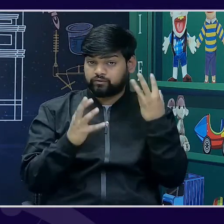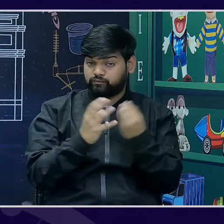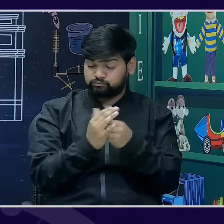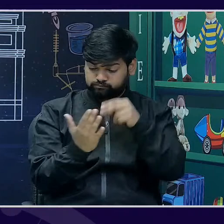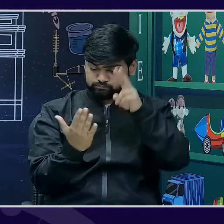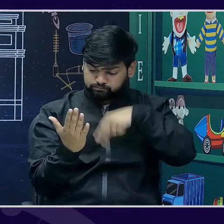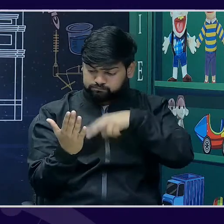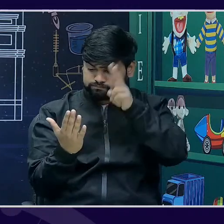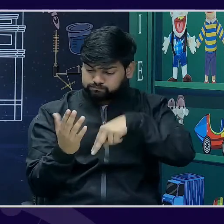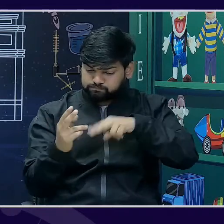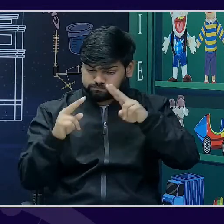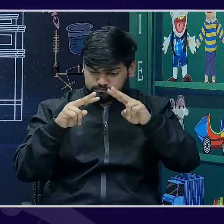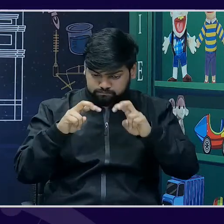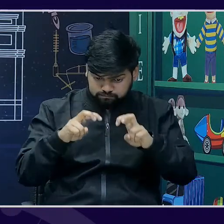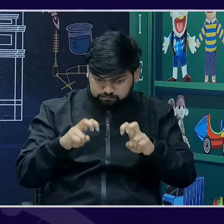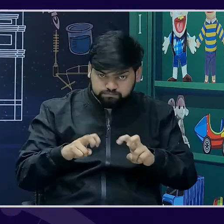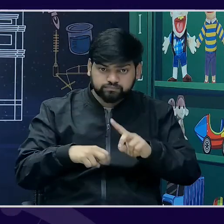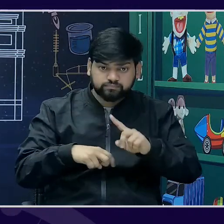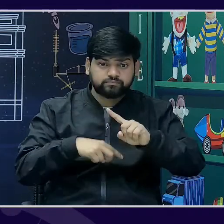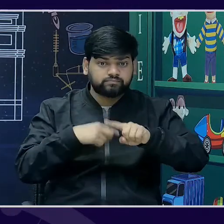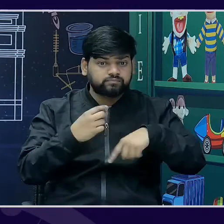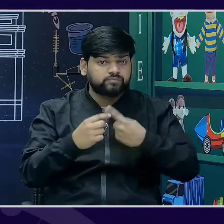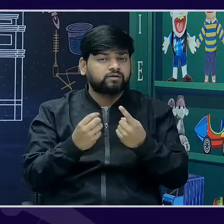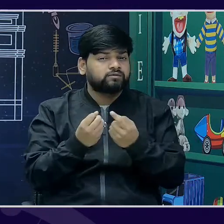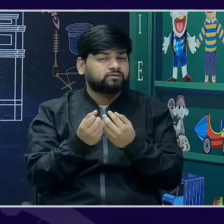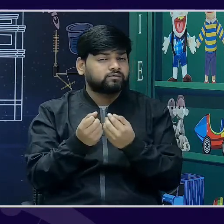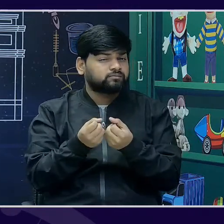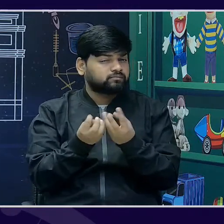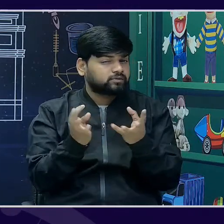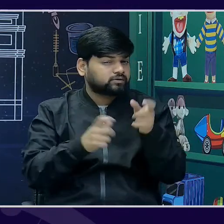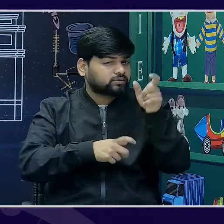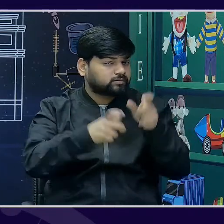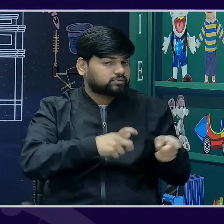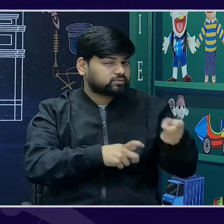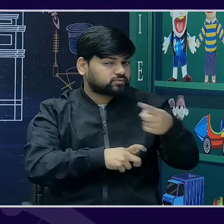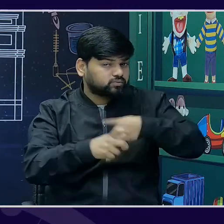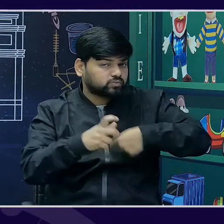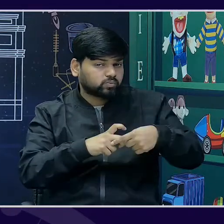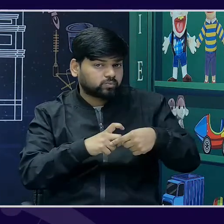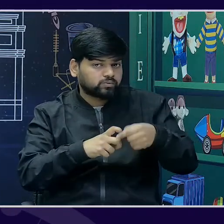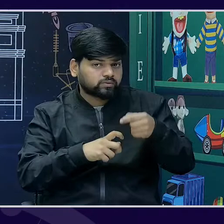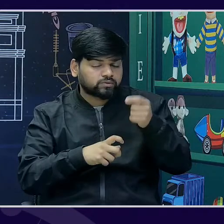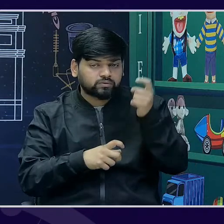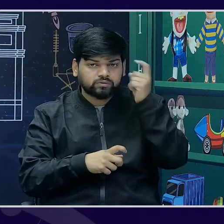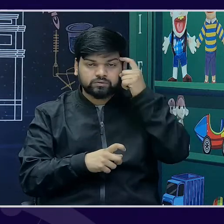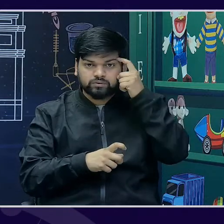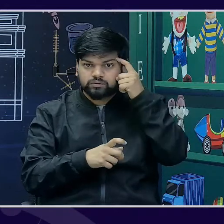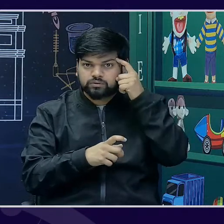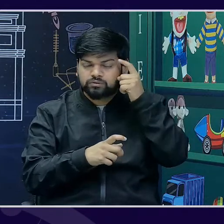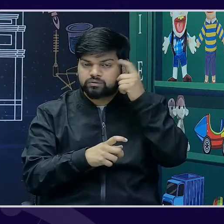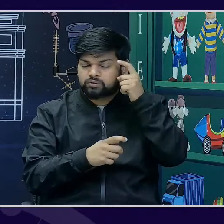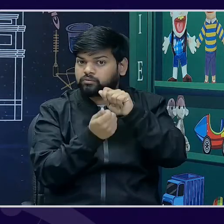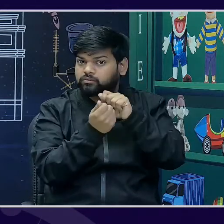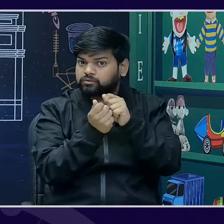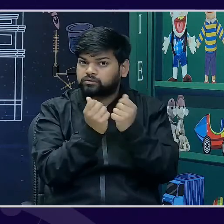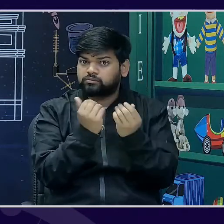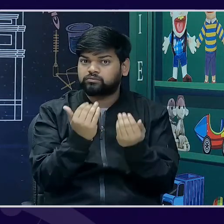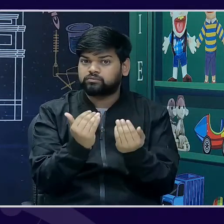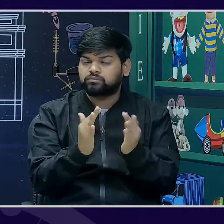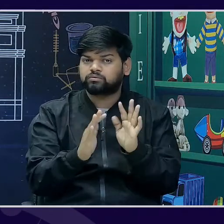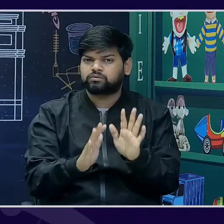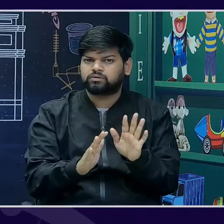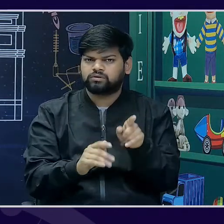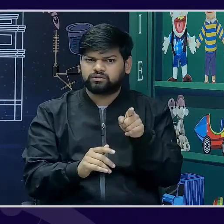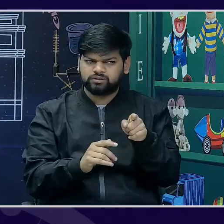Lot of people feel when I am spending 6 lakhs, 8 lakhs, 10 lakhs, 15 lakhs, 20 lakhs, why there is a need to go